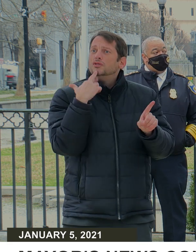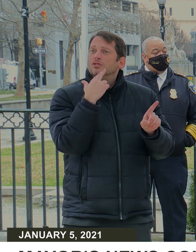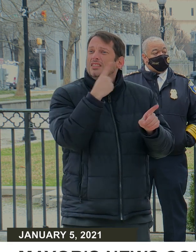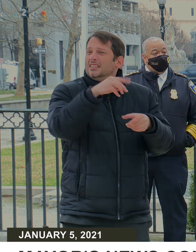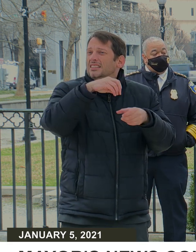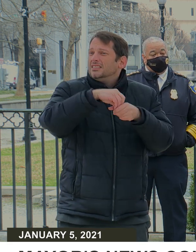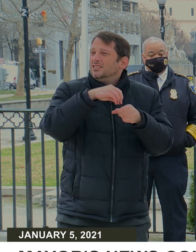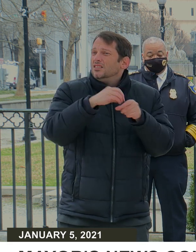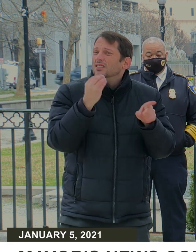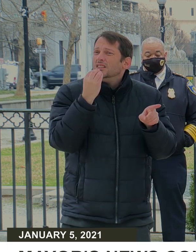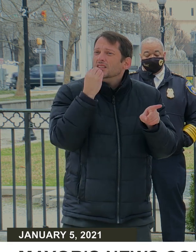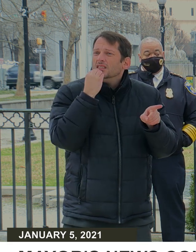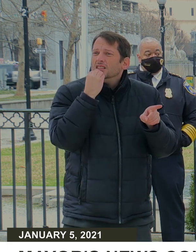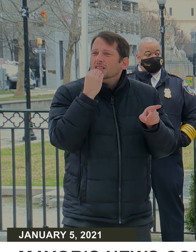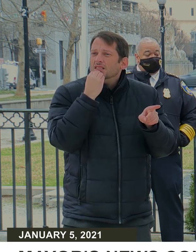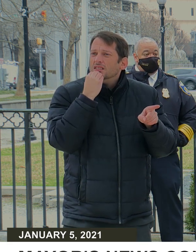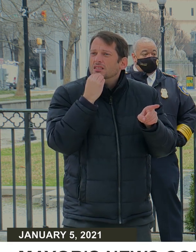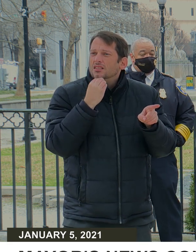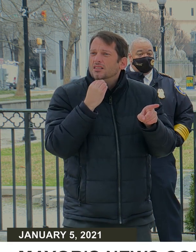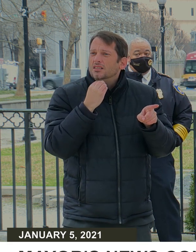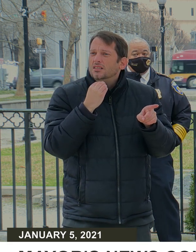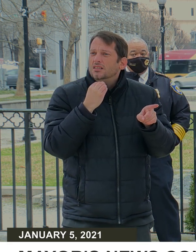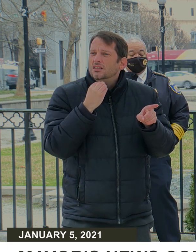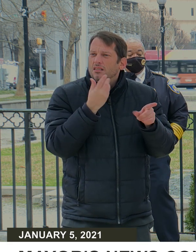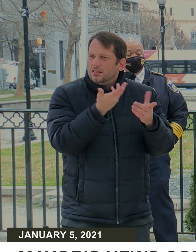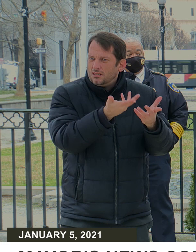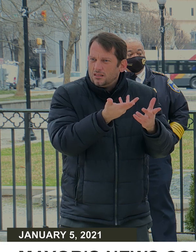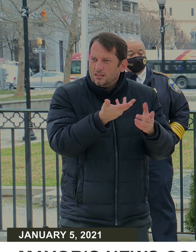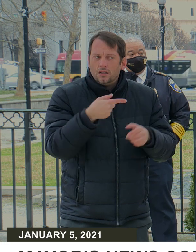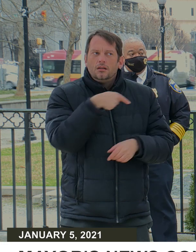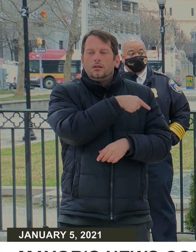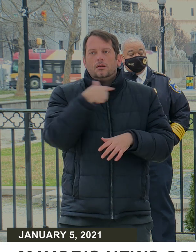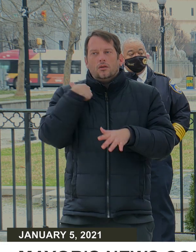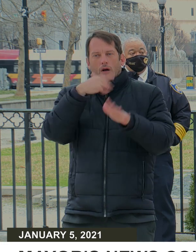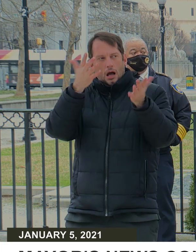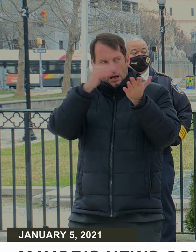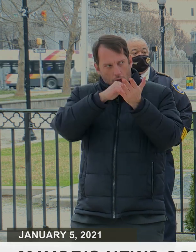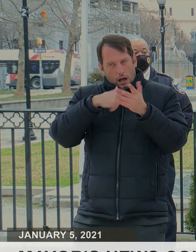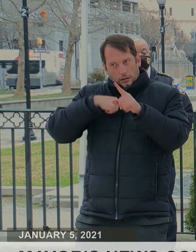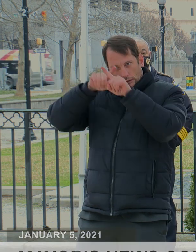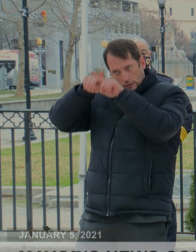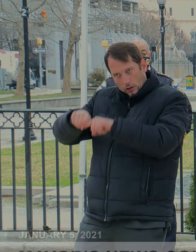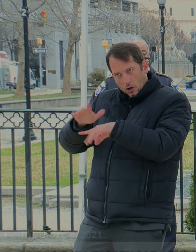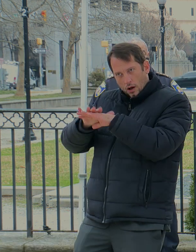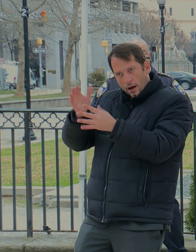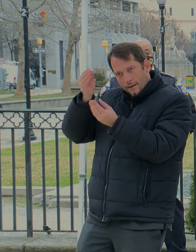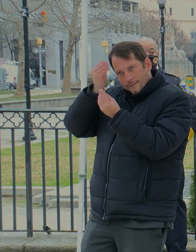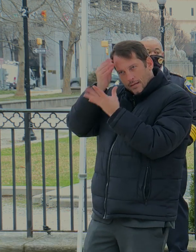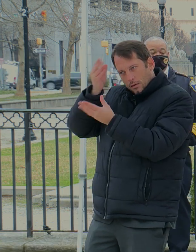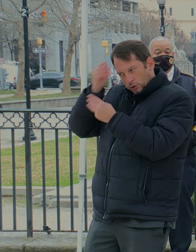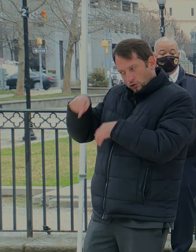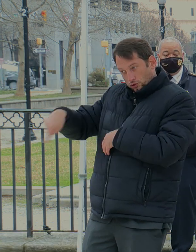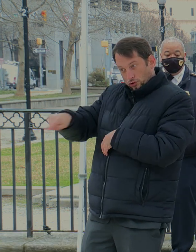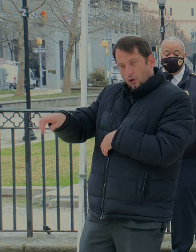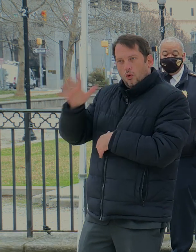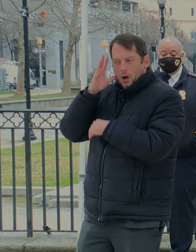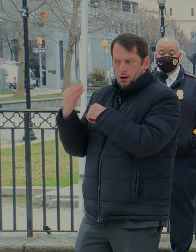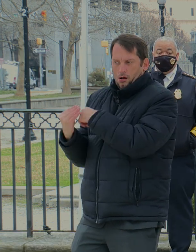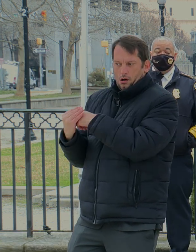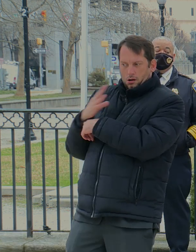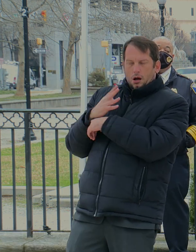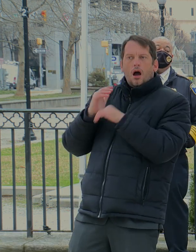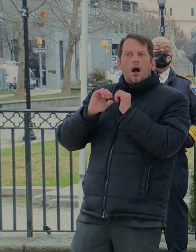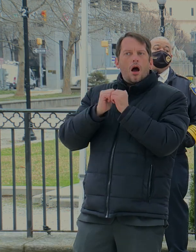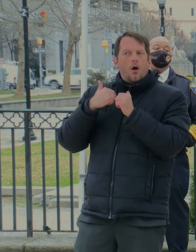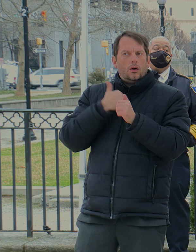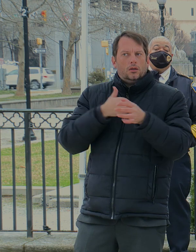we're going to be guided by the data that we reference, and the data will guide our decision. the data, and again, we are looking at